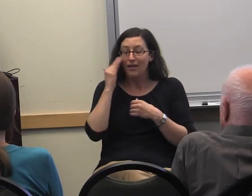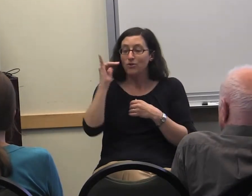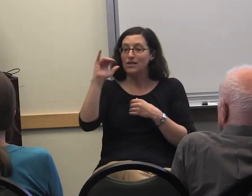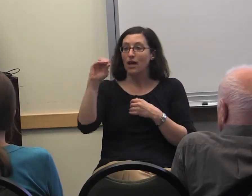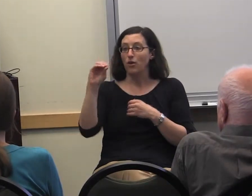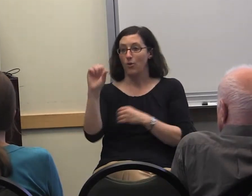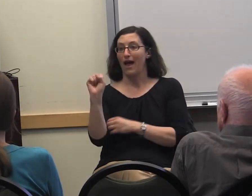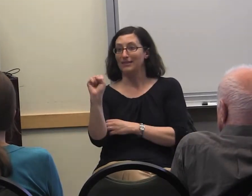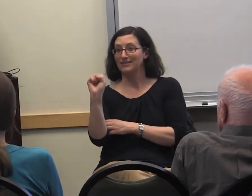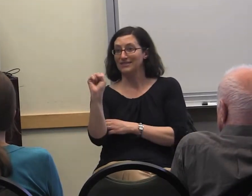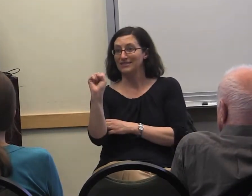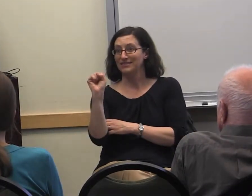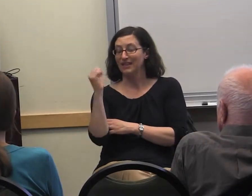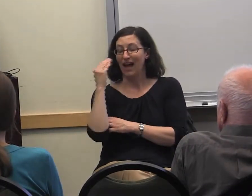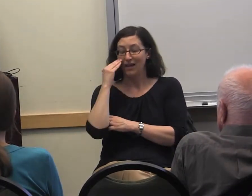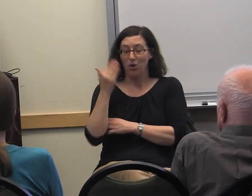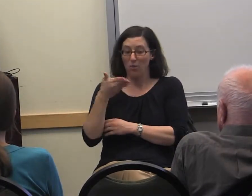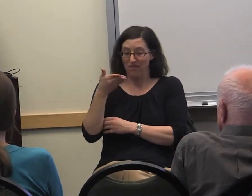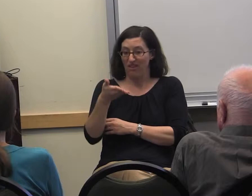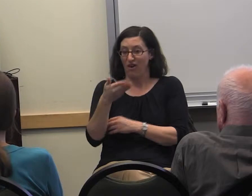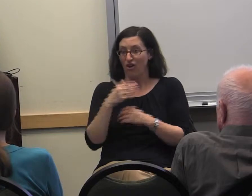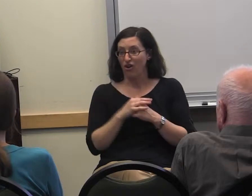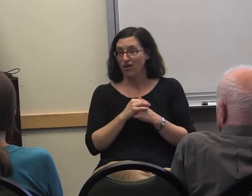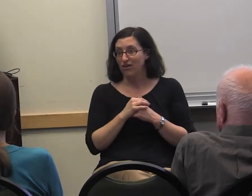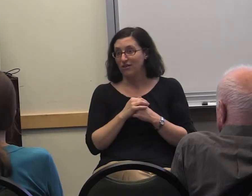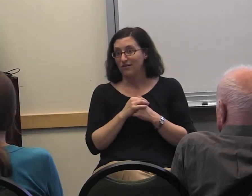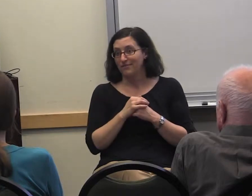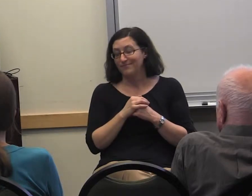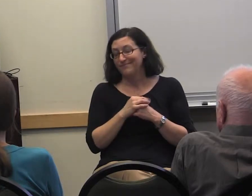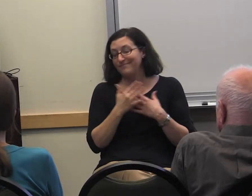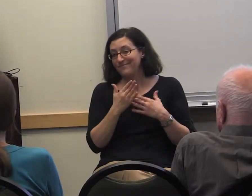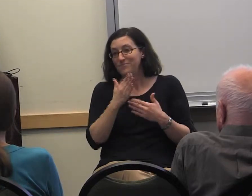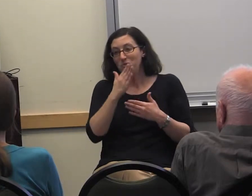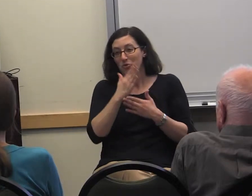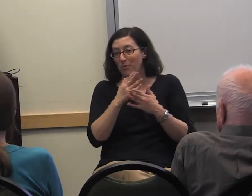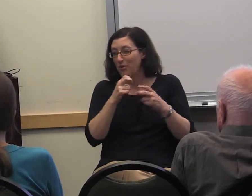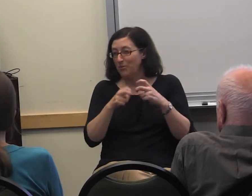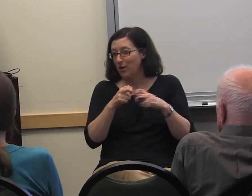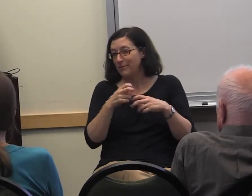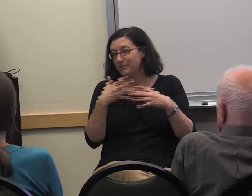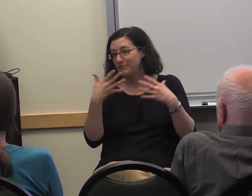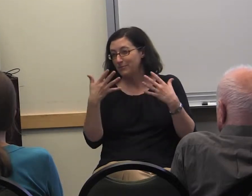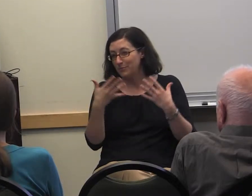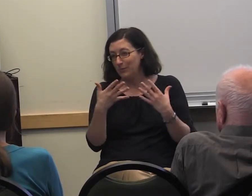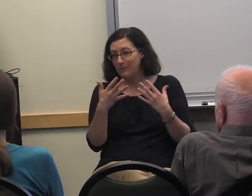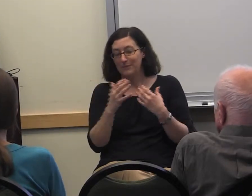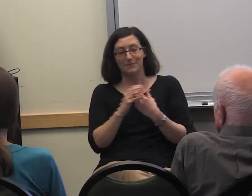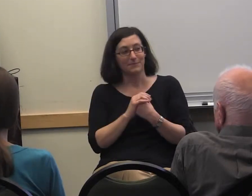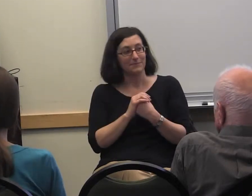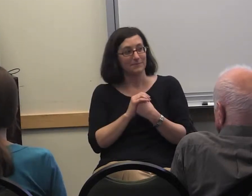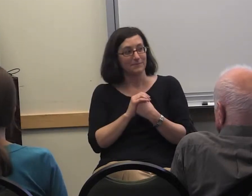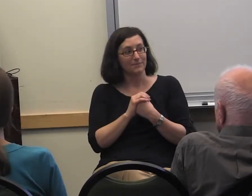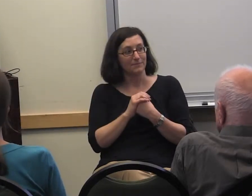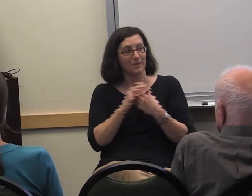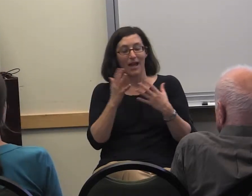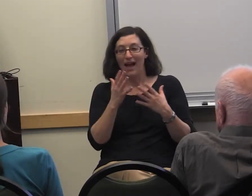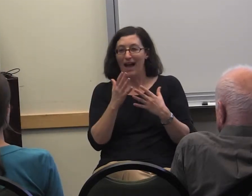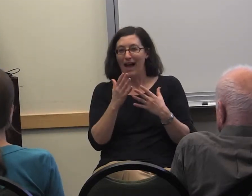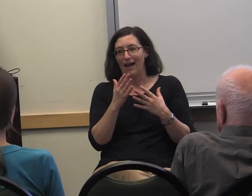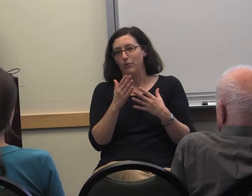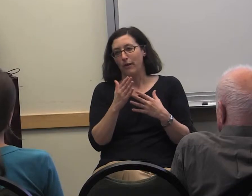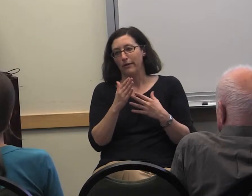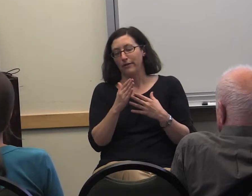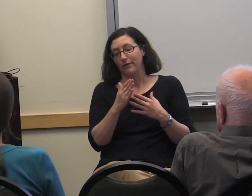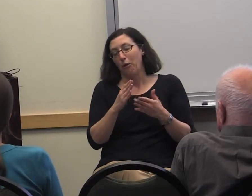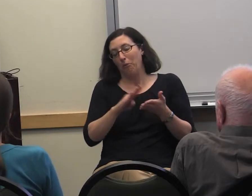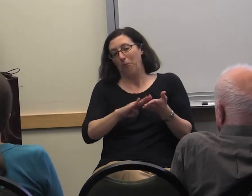the it's there. And so part of the problem is I don't want to give Apple a pass,